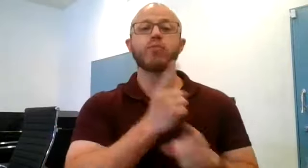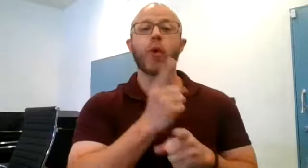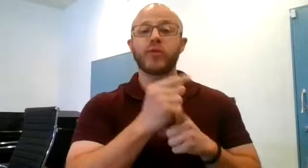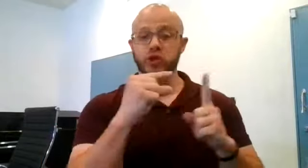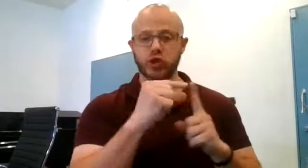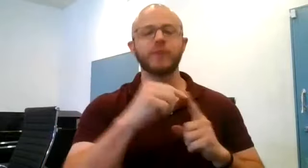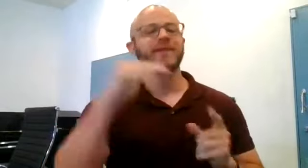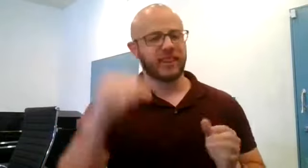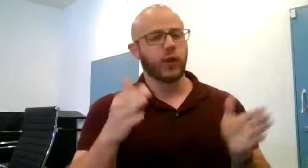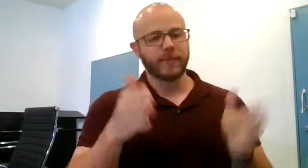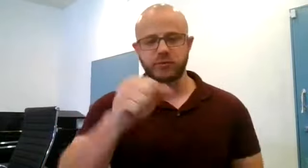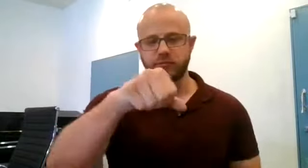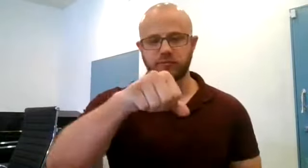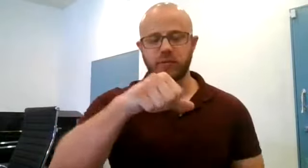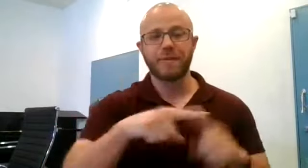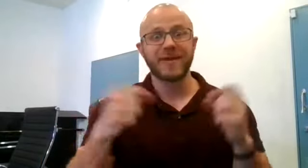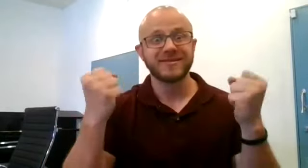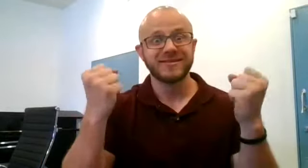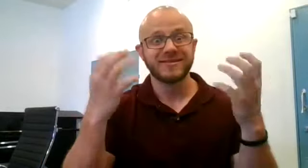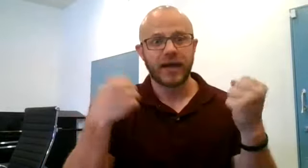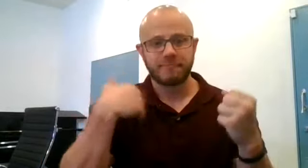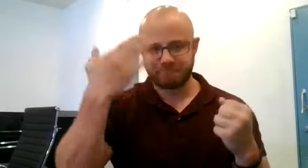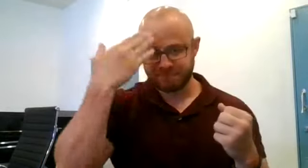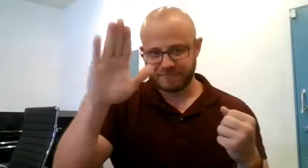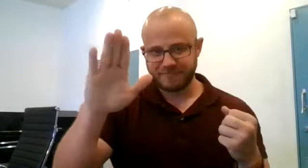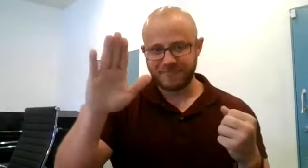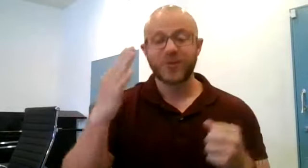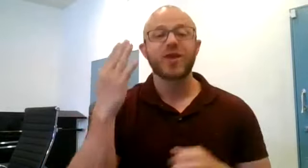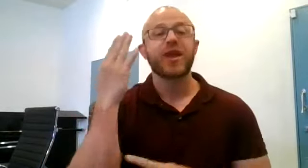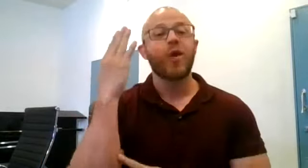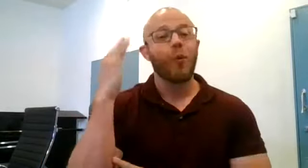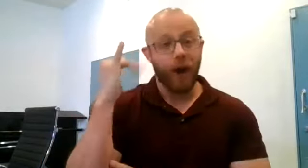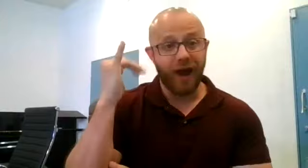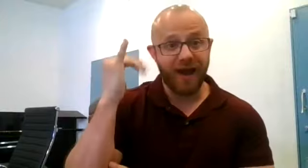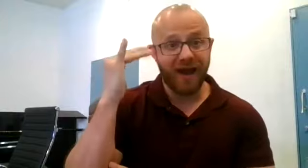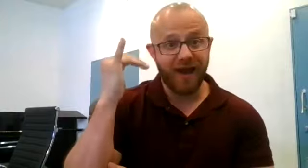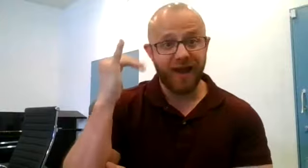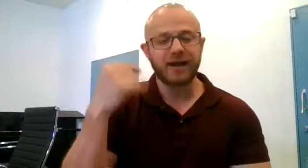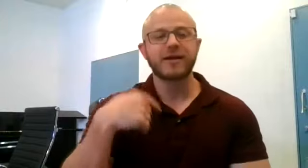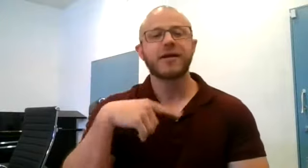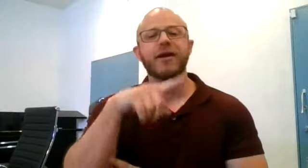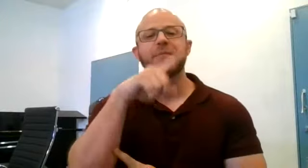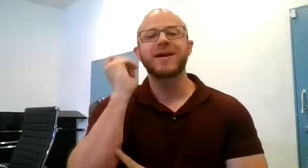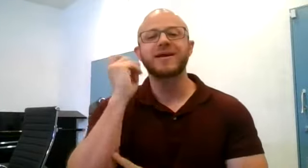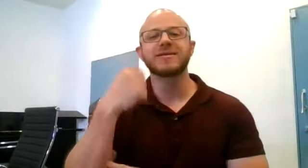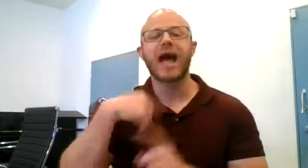sign. The appropriate term in English is little person, but in sign language, I don't know the sign that's appropriate